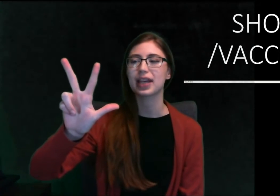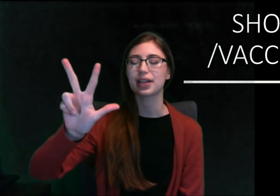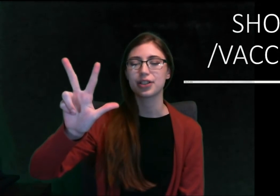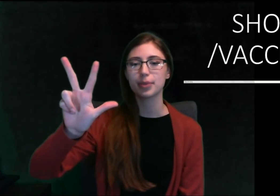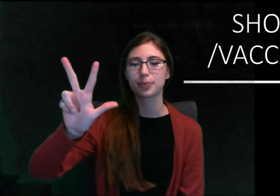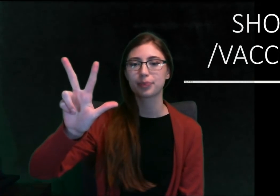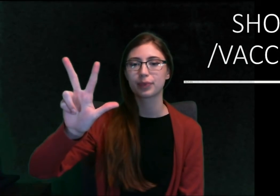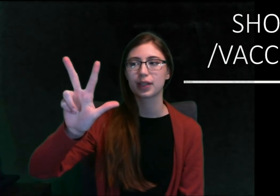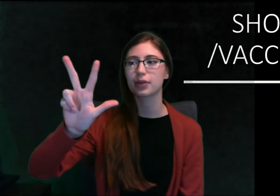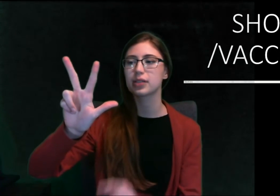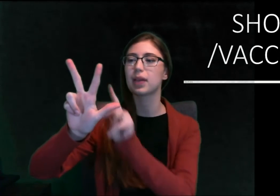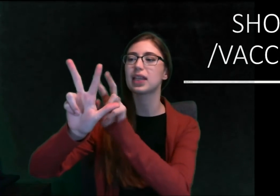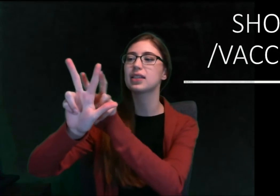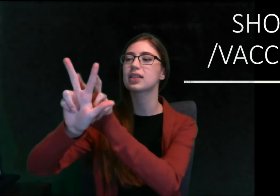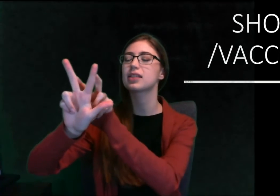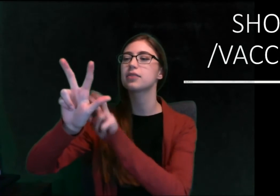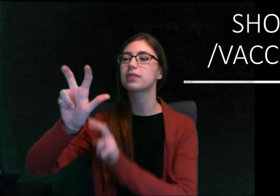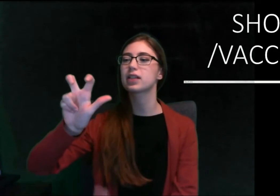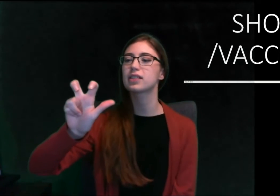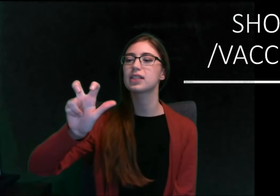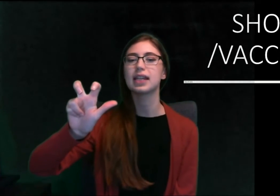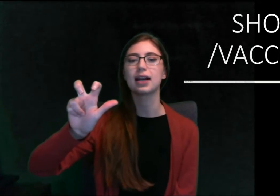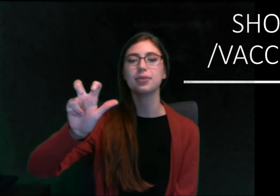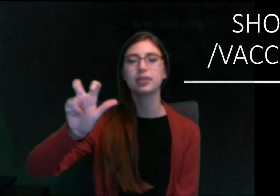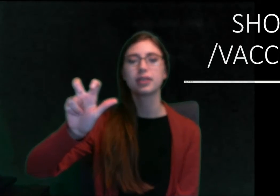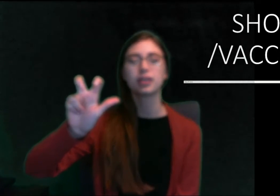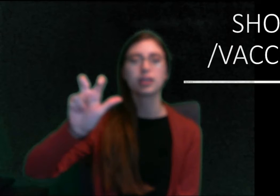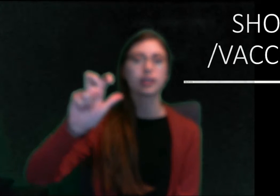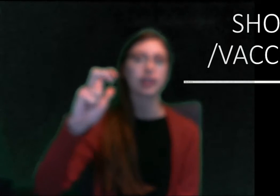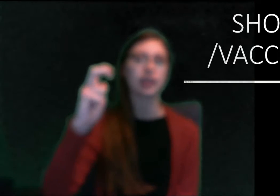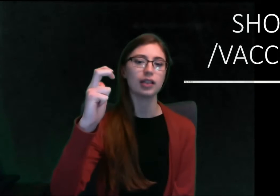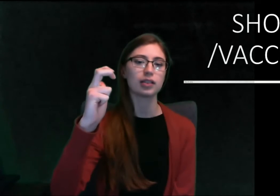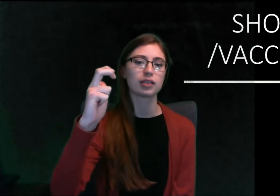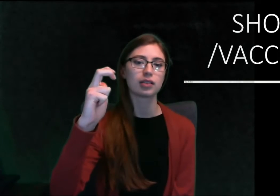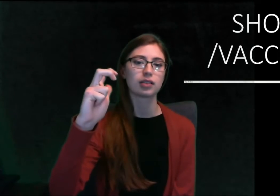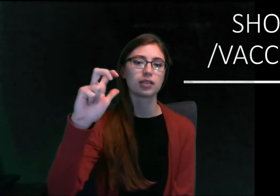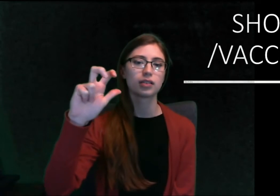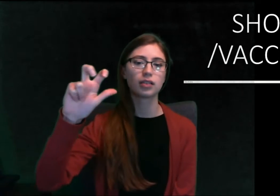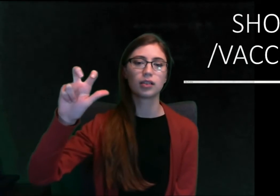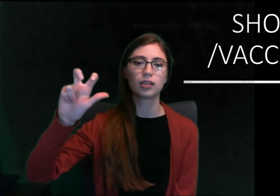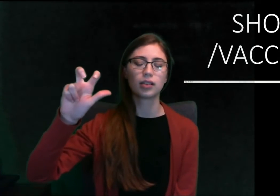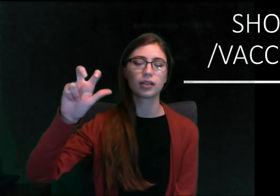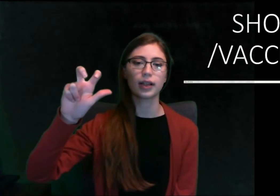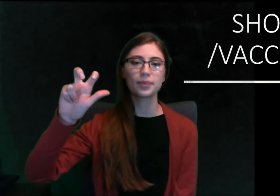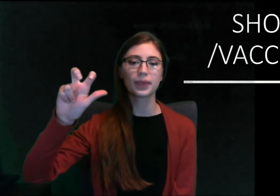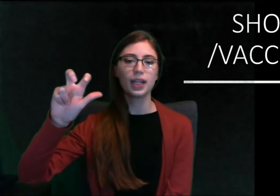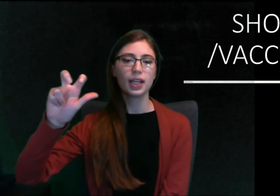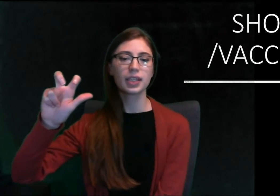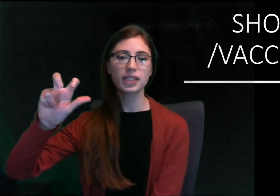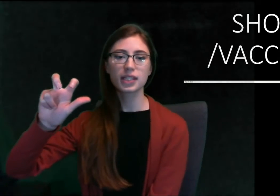shape. You're going to bend these 2 fingers down like that. Okay. This is going to